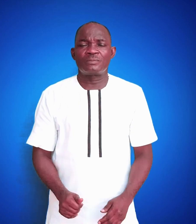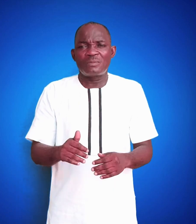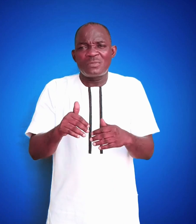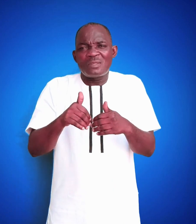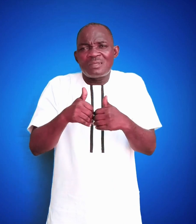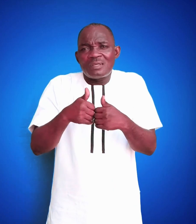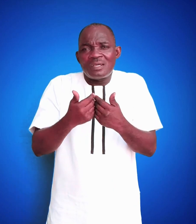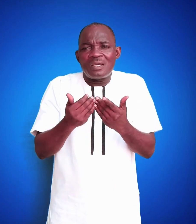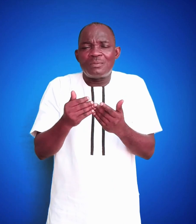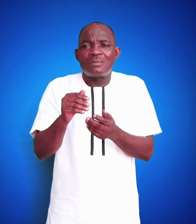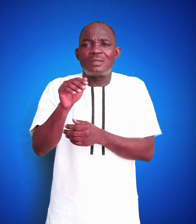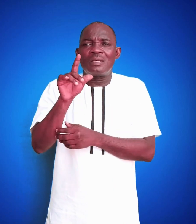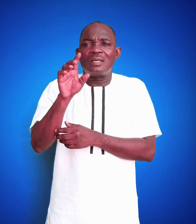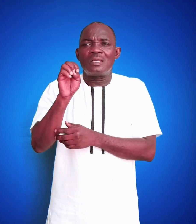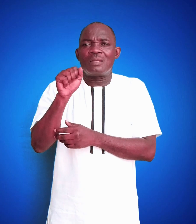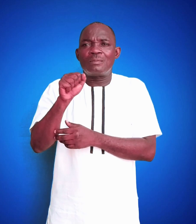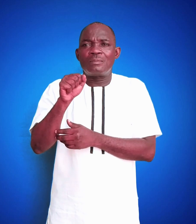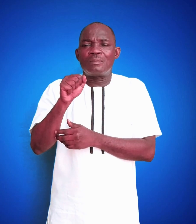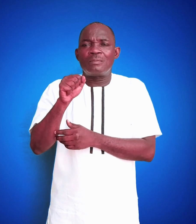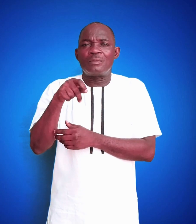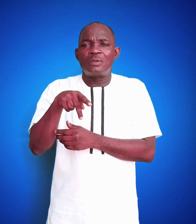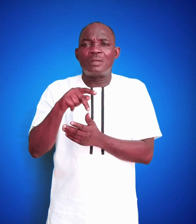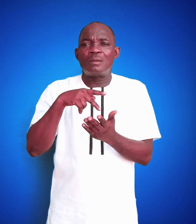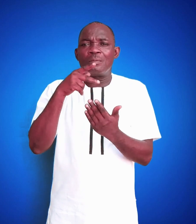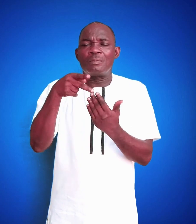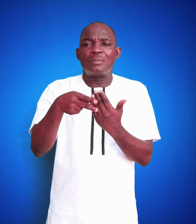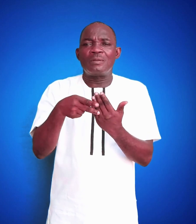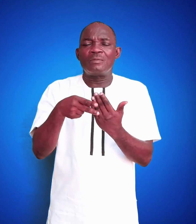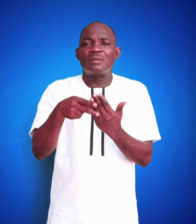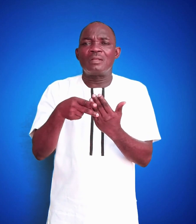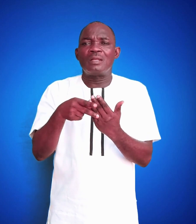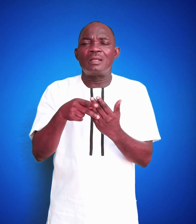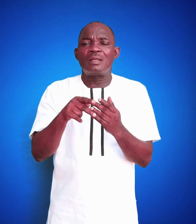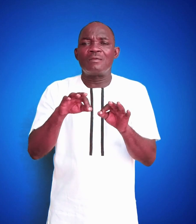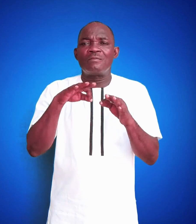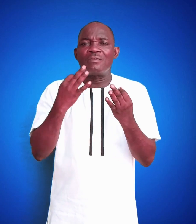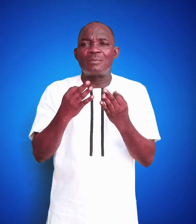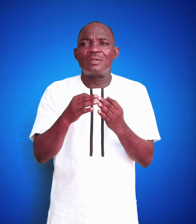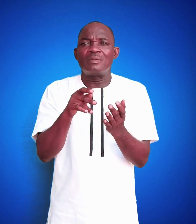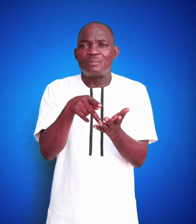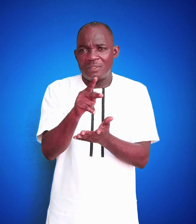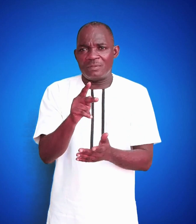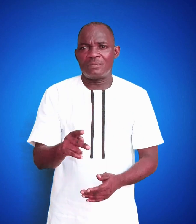How are LEAP beneficiary households paid?